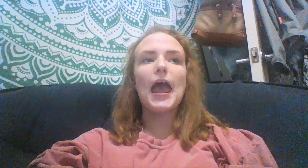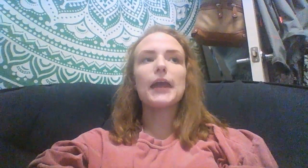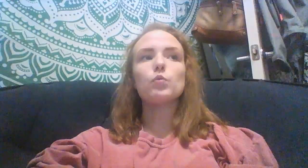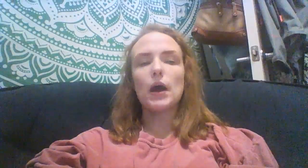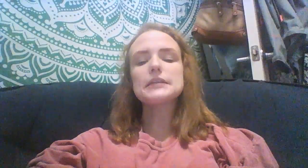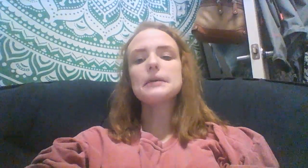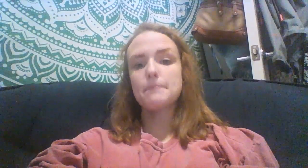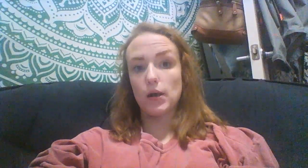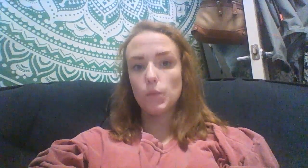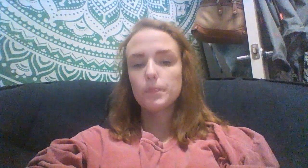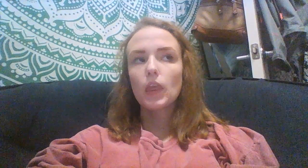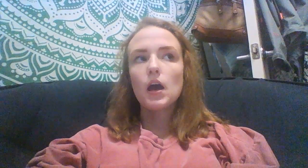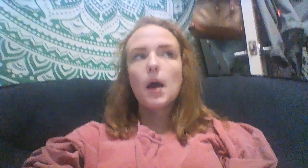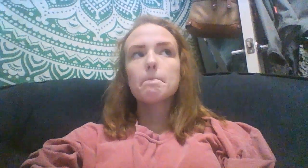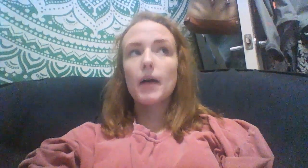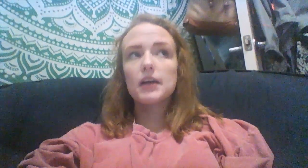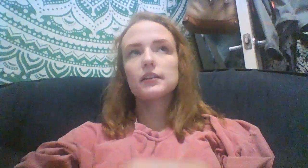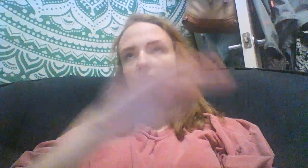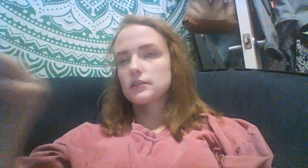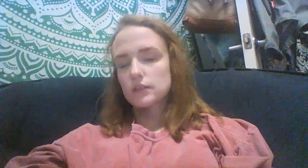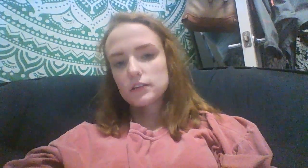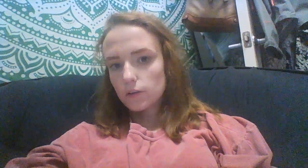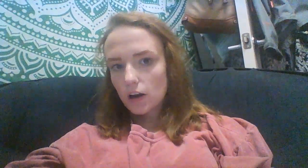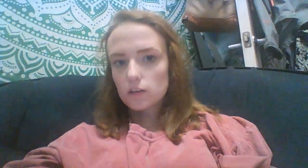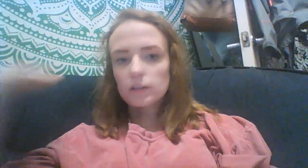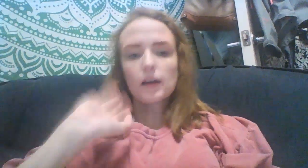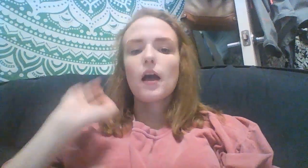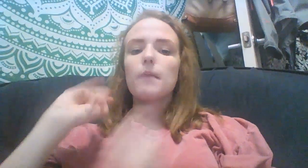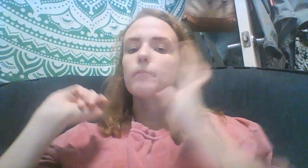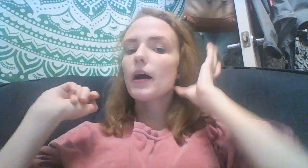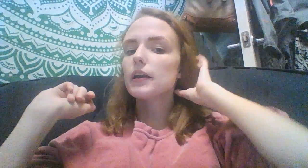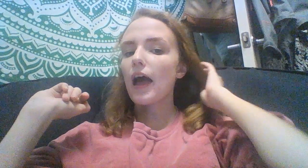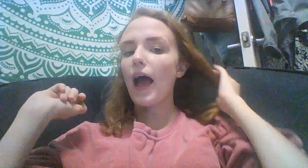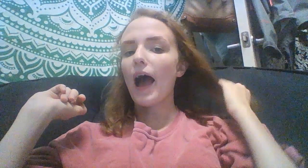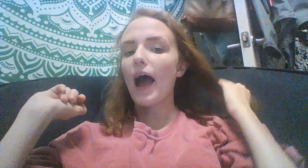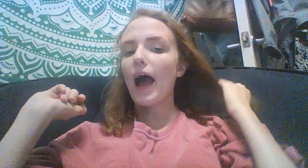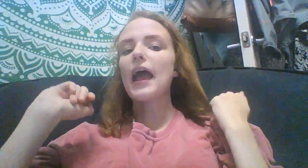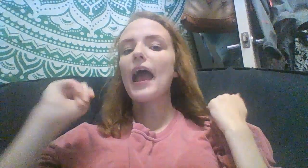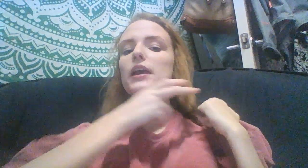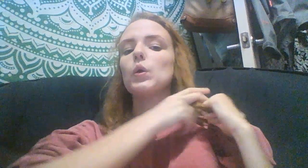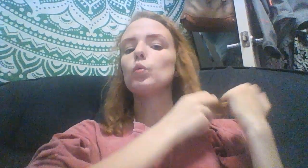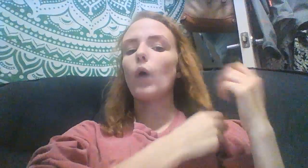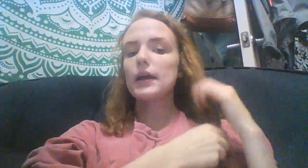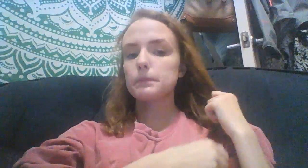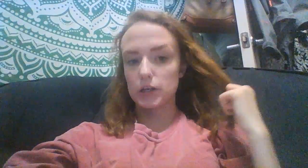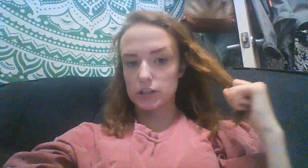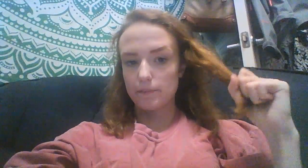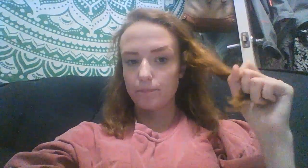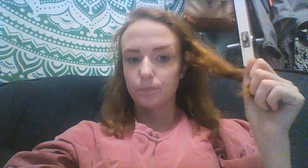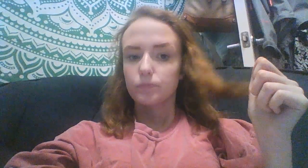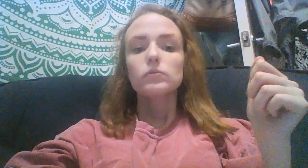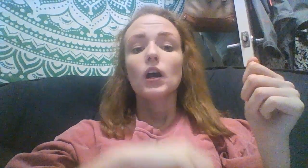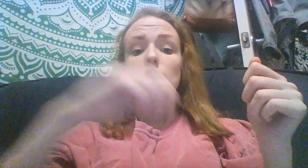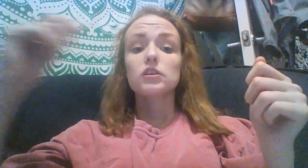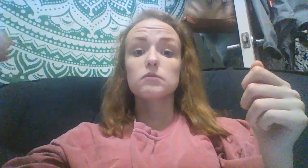a white male. But that's for another thing. But as a white person,